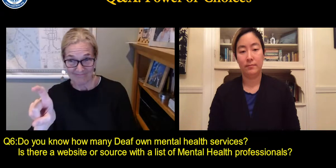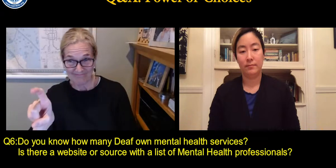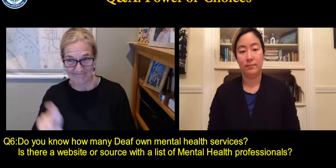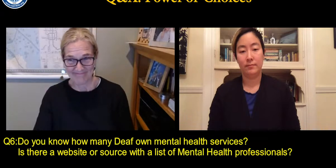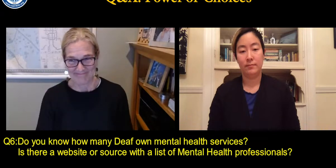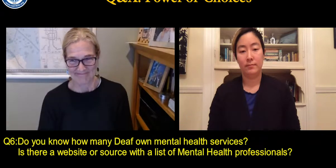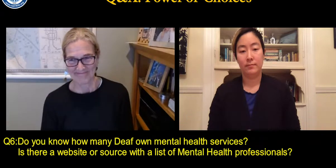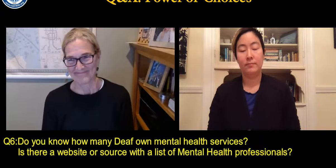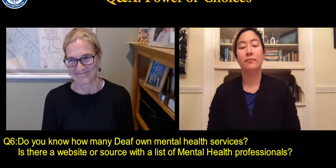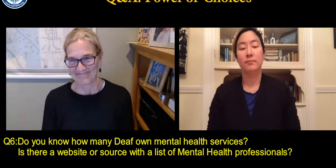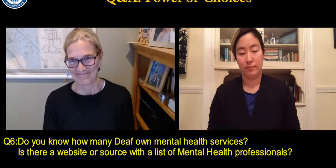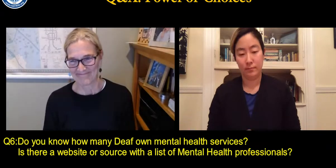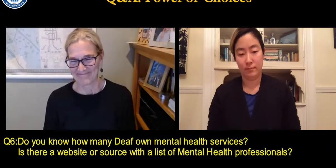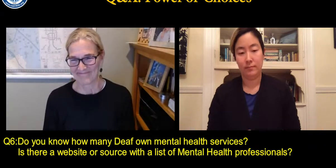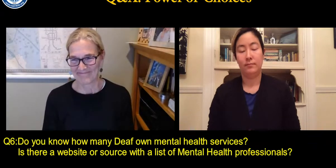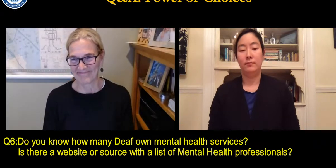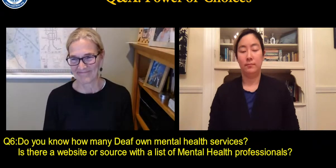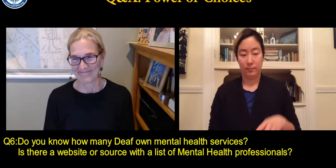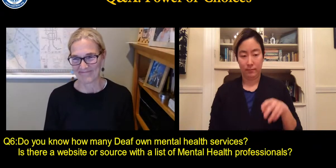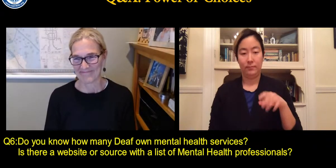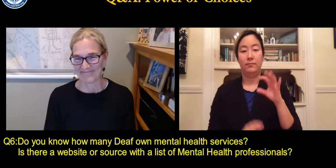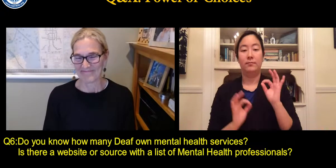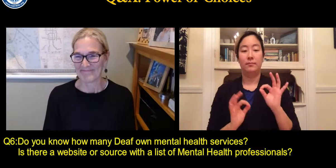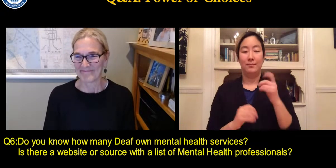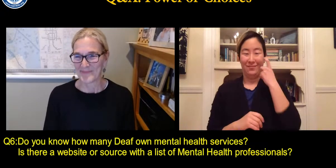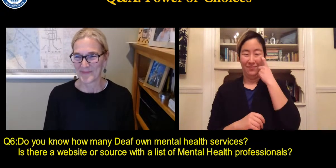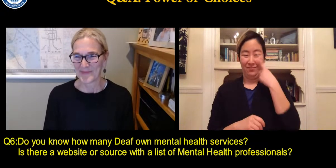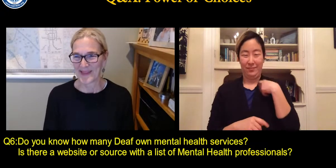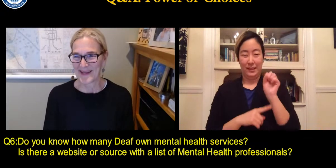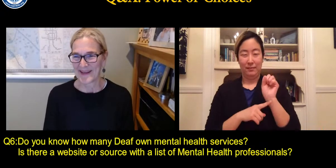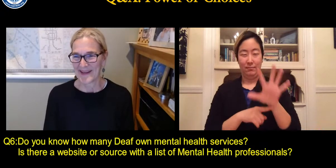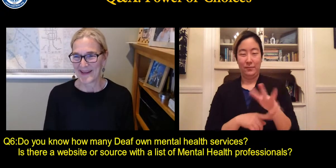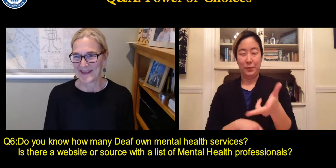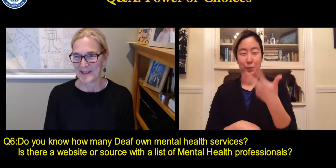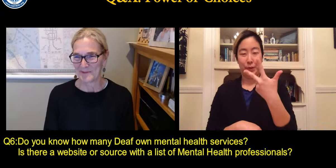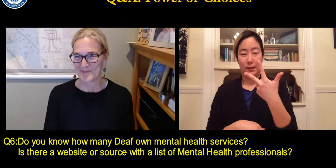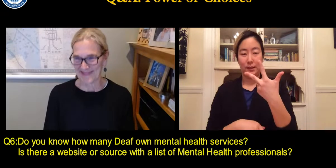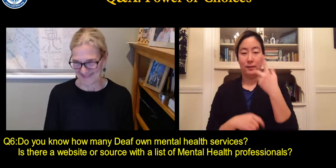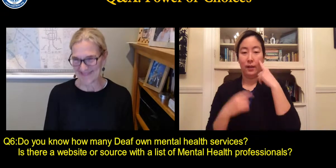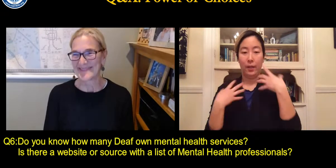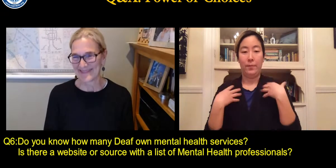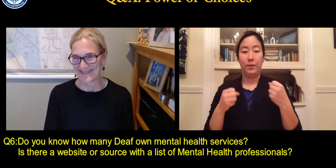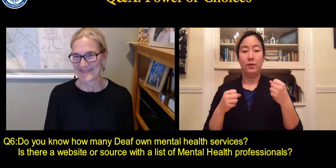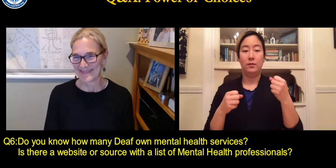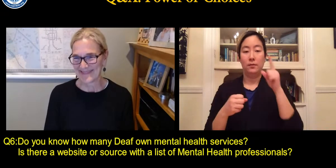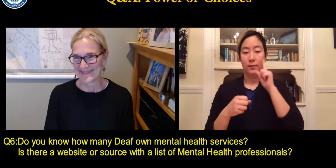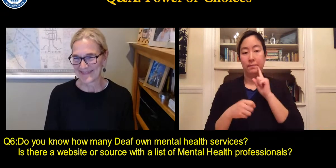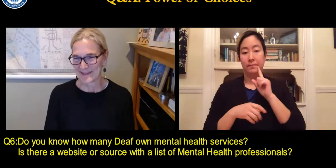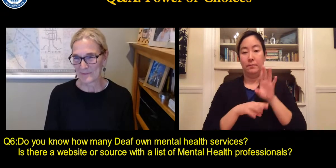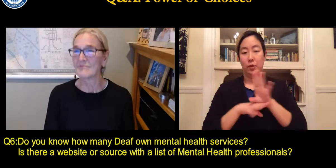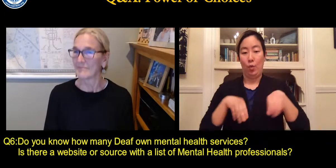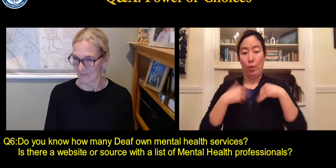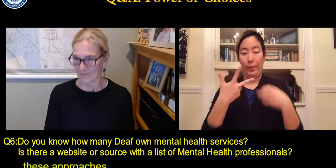mental health services exist? Is there a website with a list of mental health professionals?